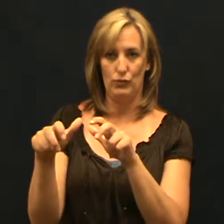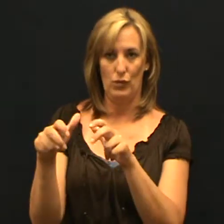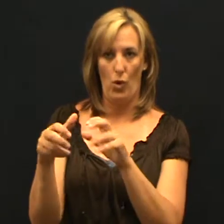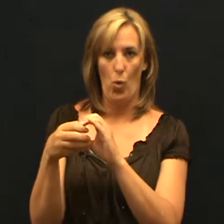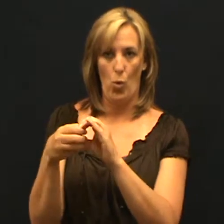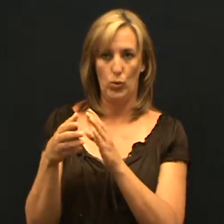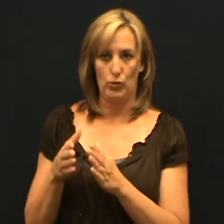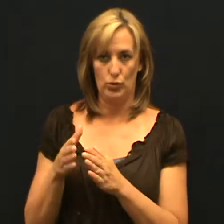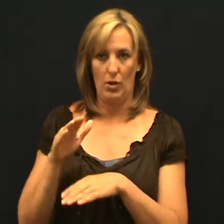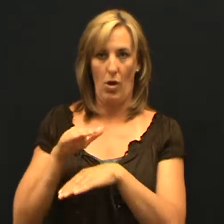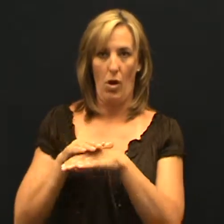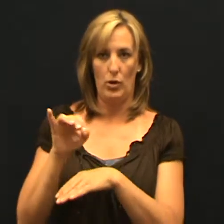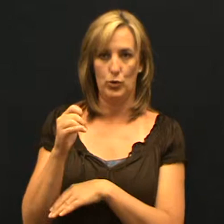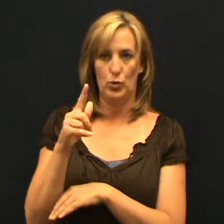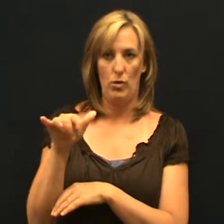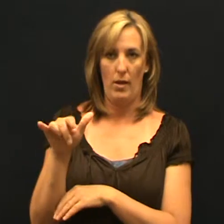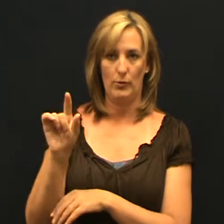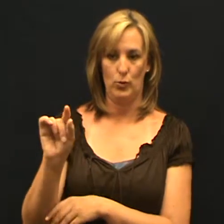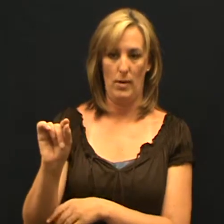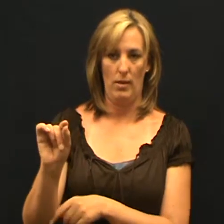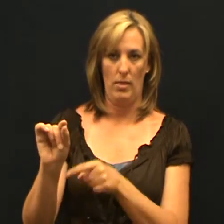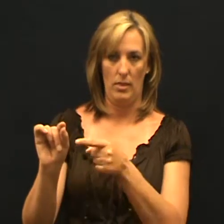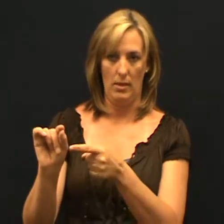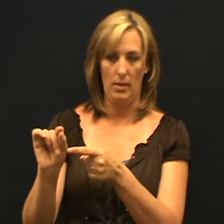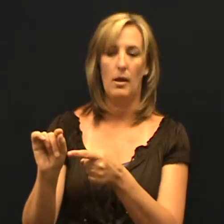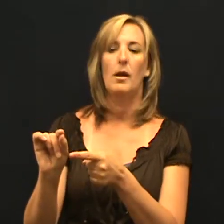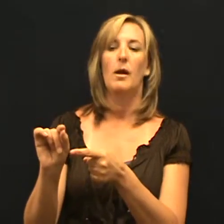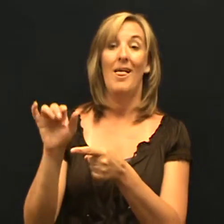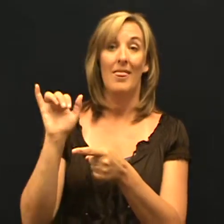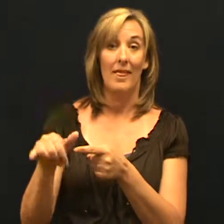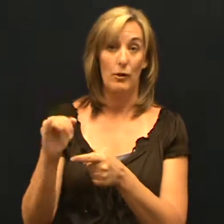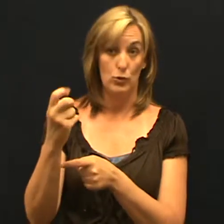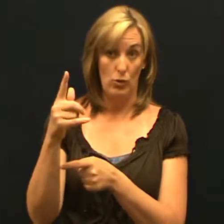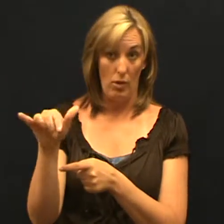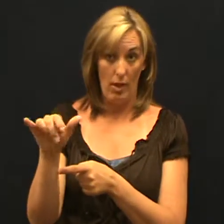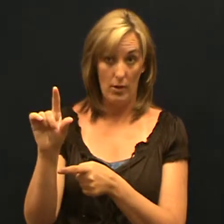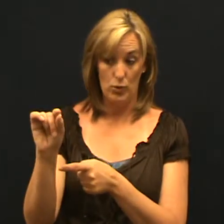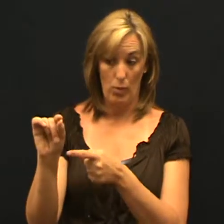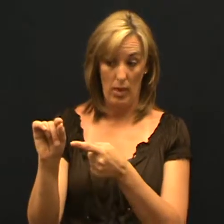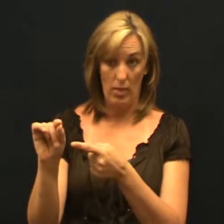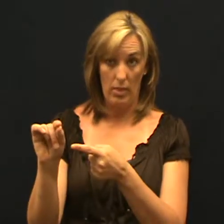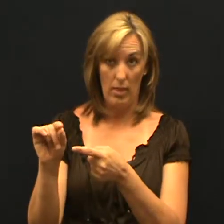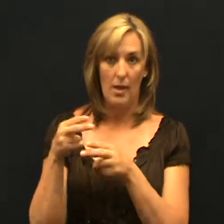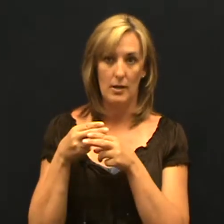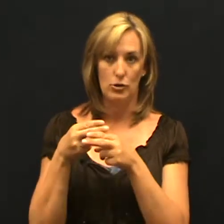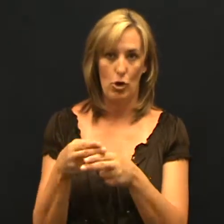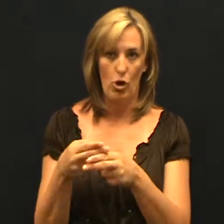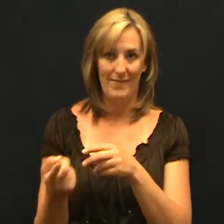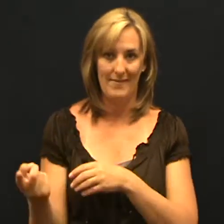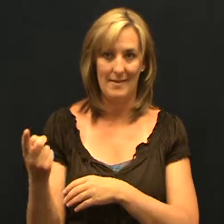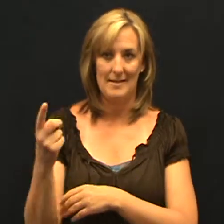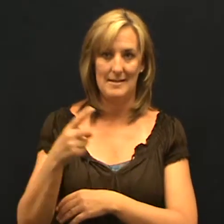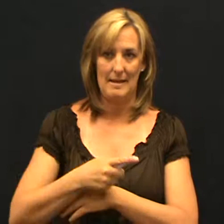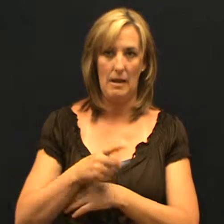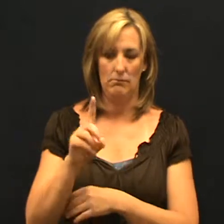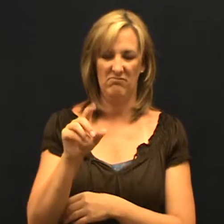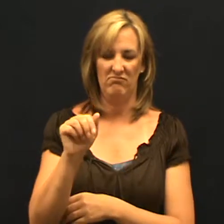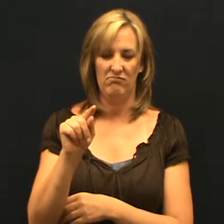on July 20th. And so that July 20th, again, is called the date of record. And we don't